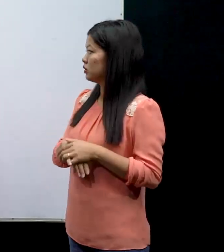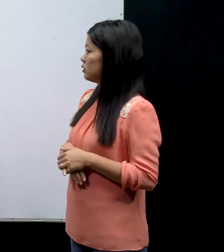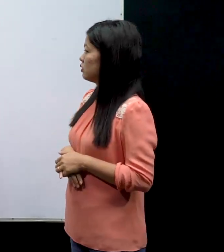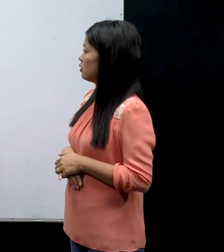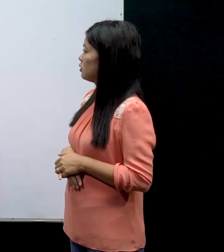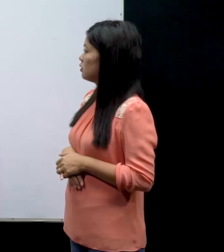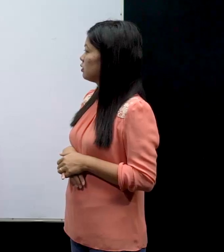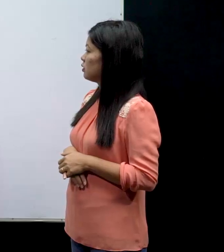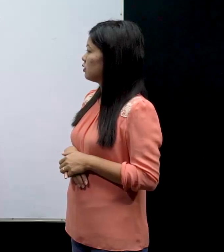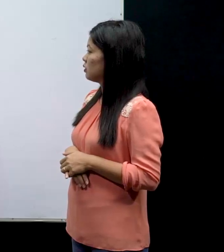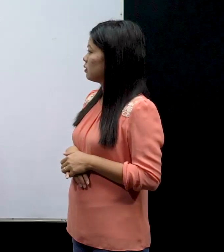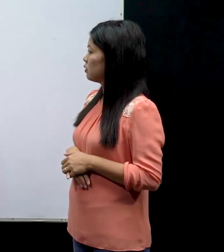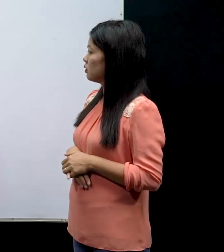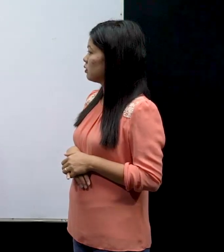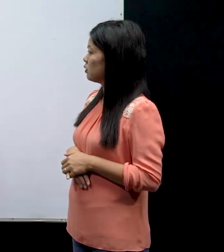of a compound.